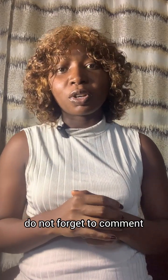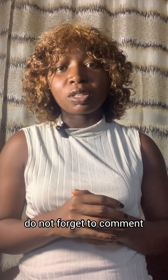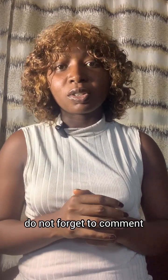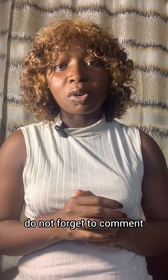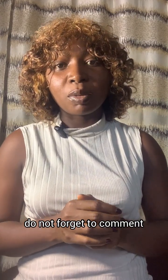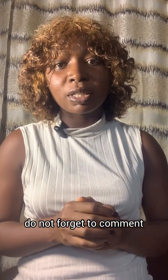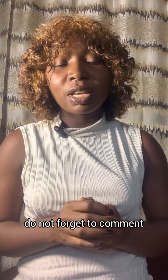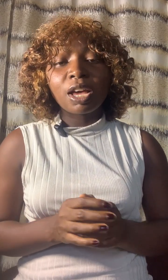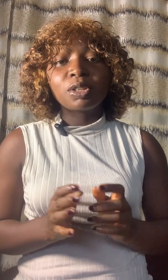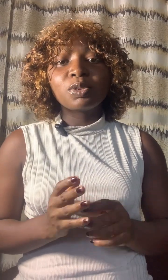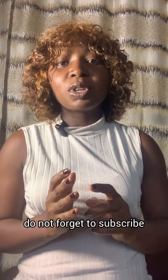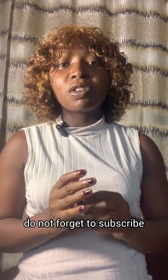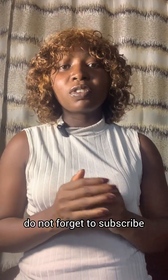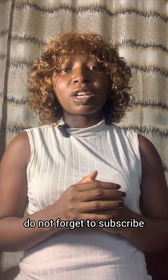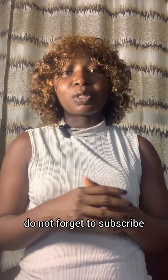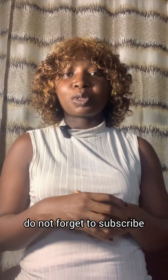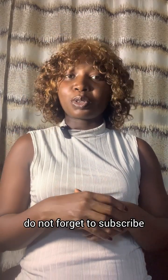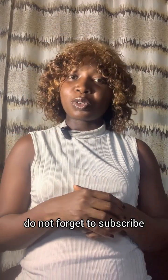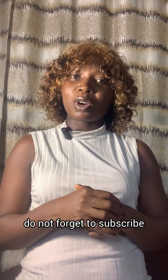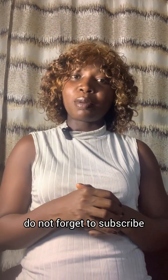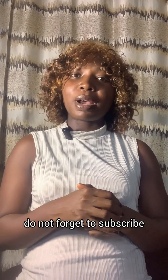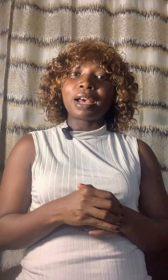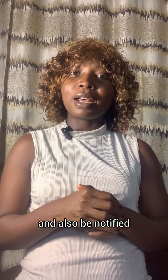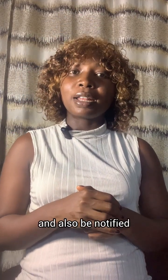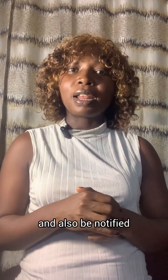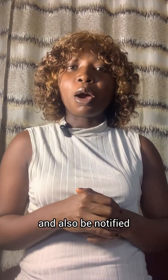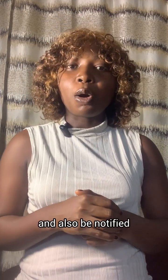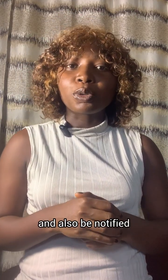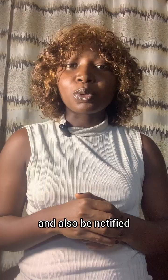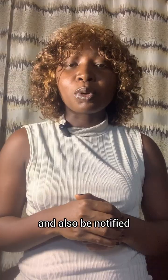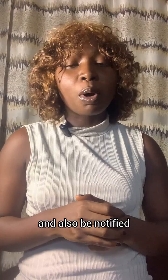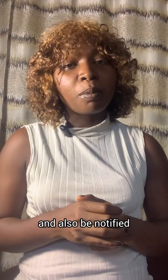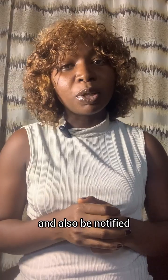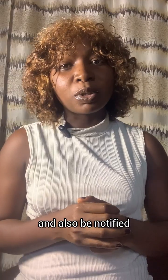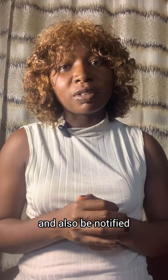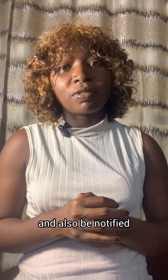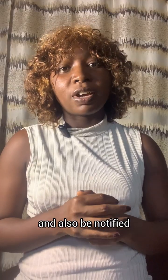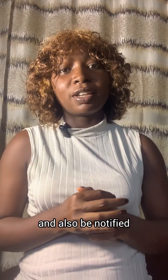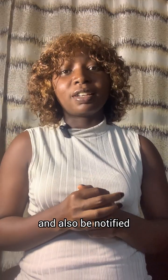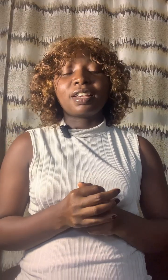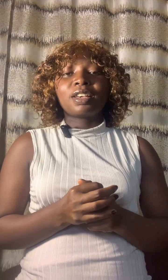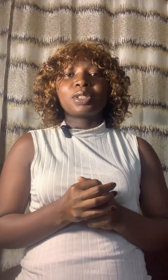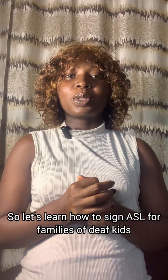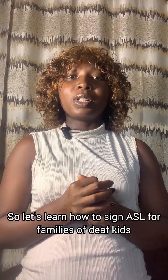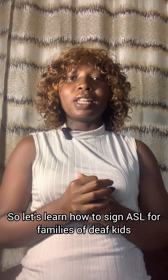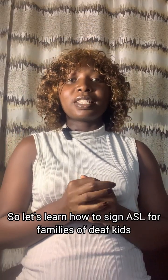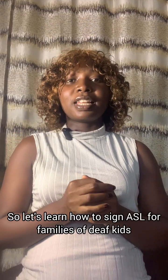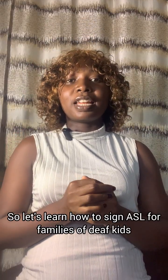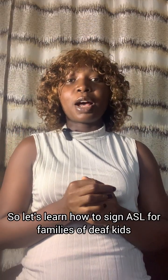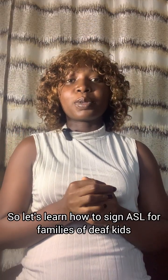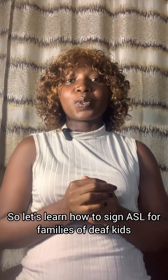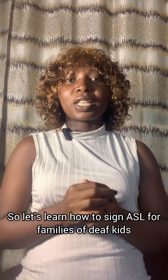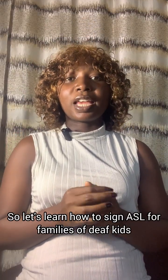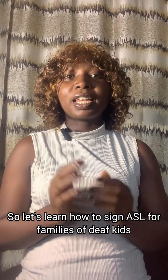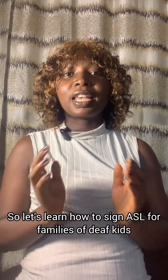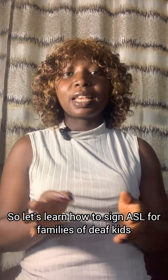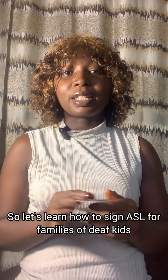forget to comment, do not forget to subscribe and also be notified. So let's learn how to sign ASL